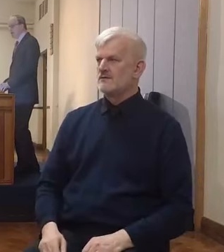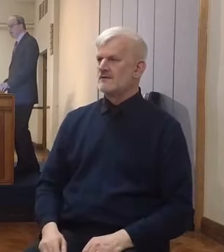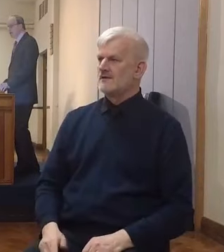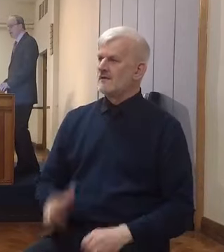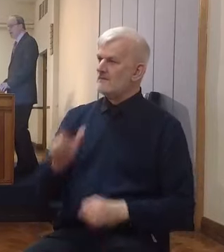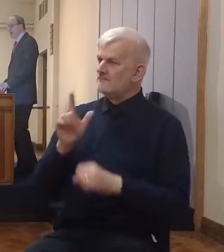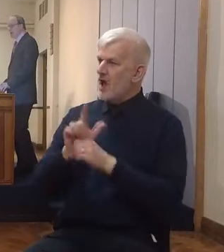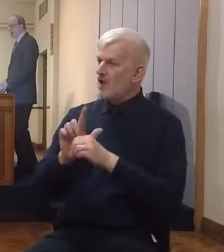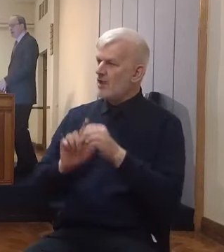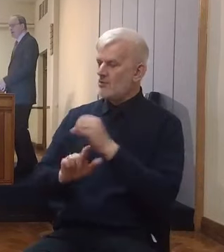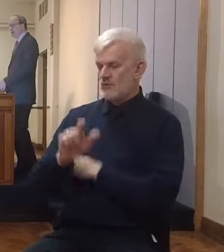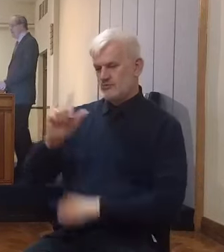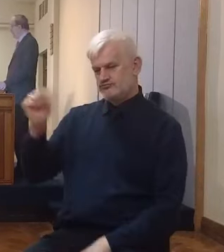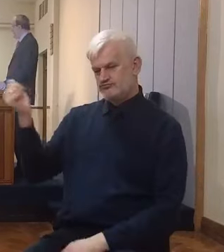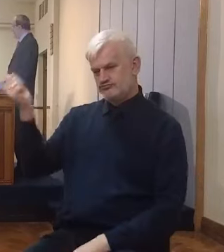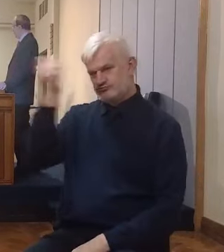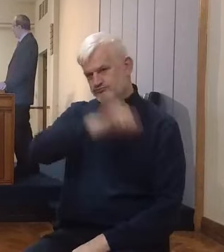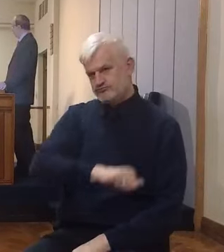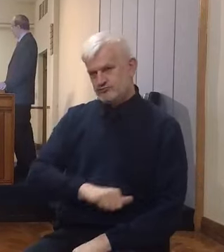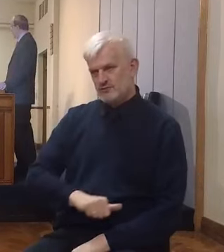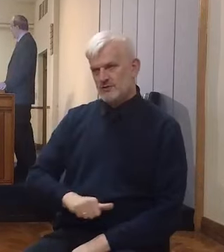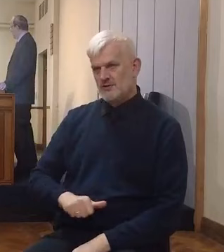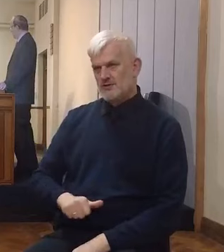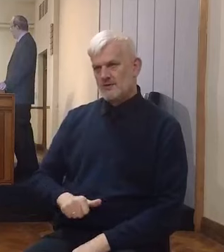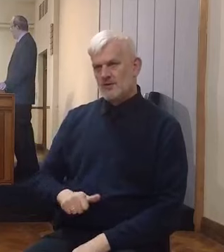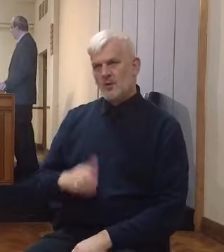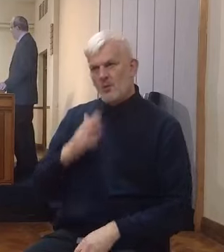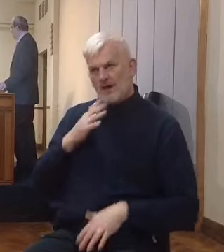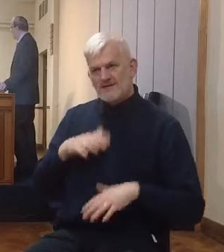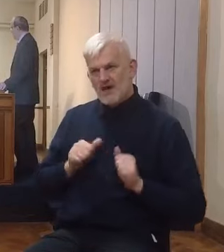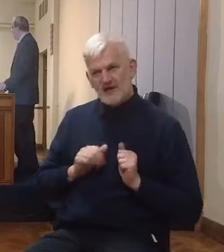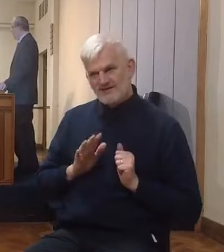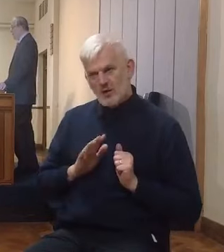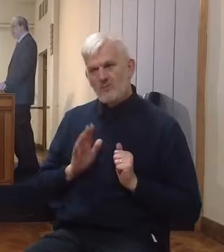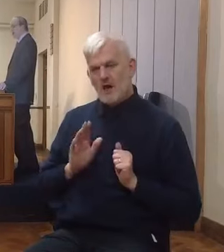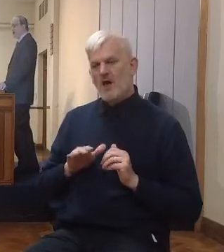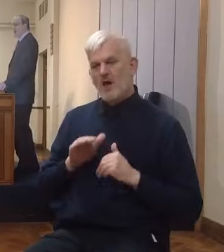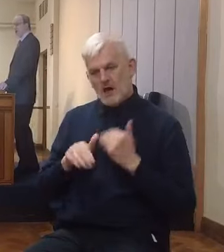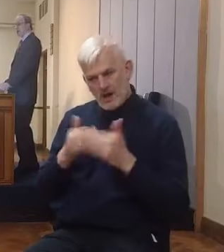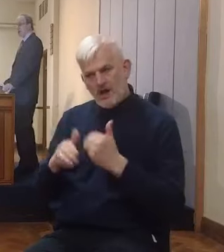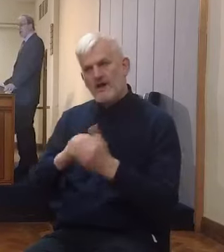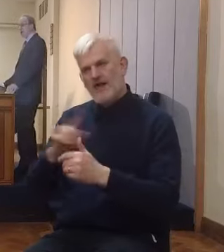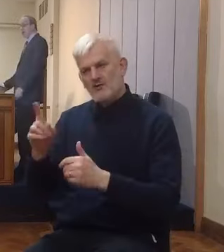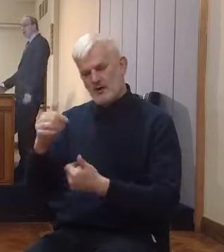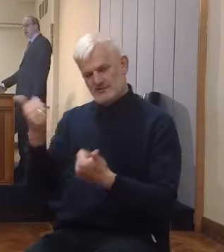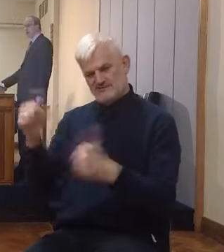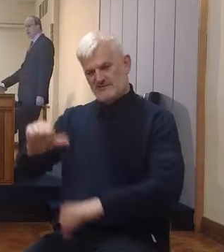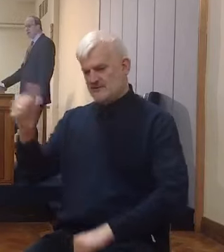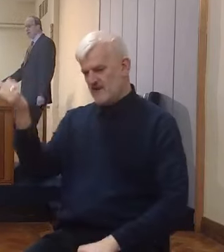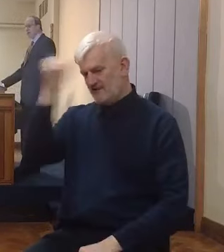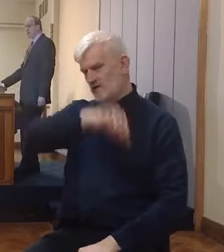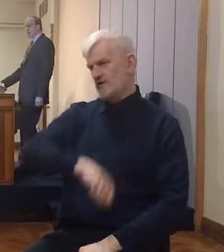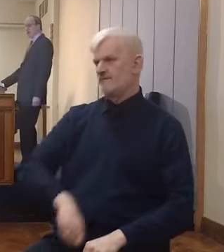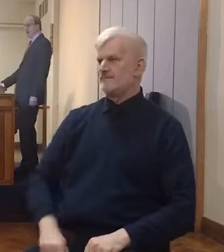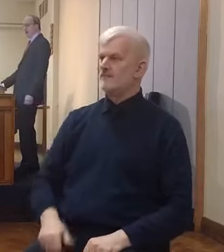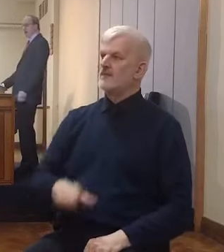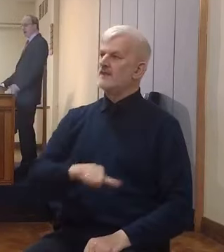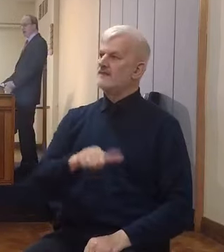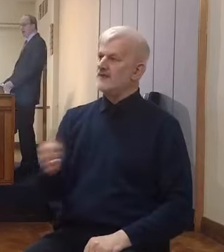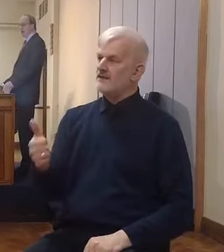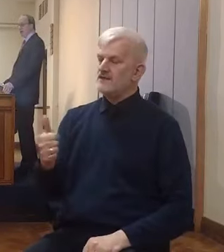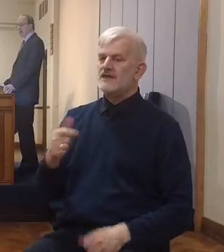at first, but he soon got to this. So there's Erasmus, and he writes his great